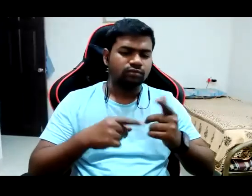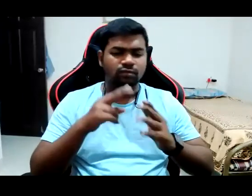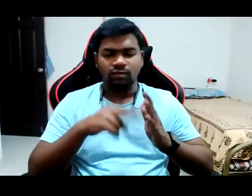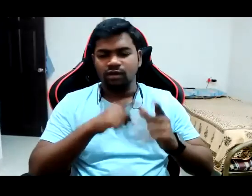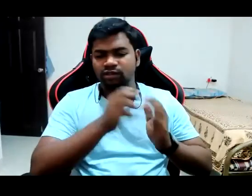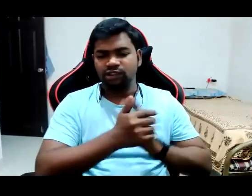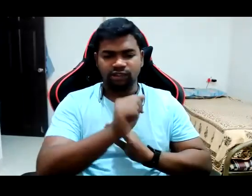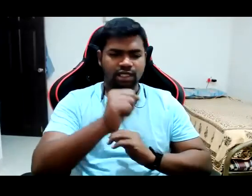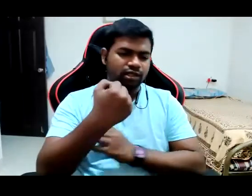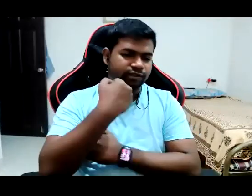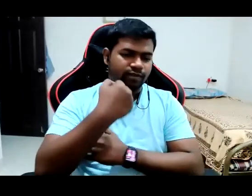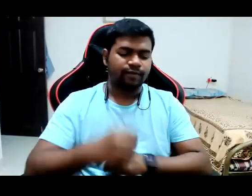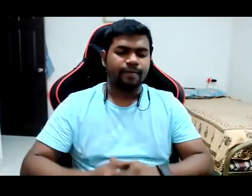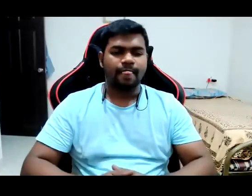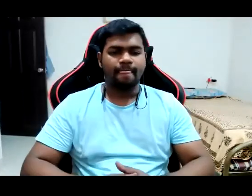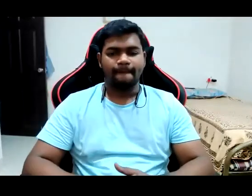skills and strengths.